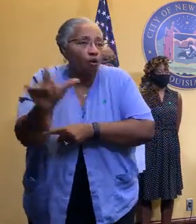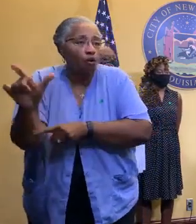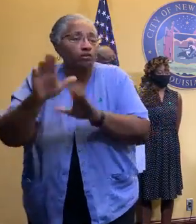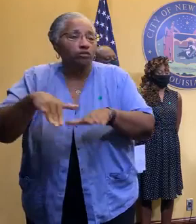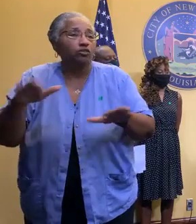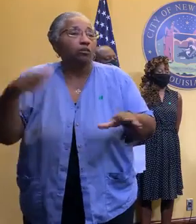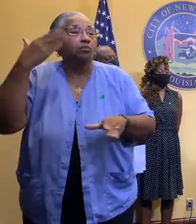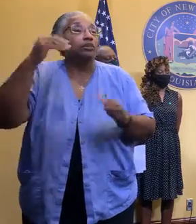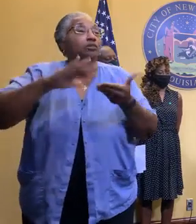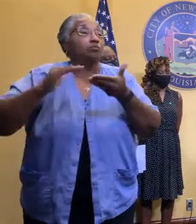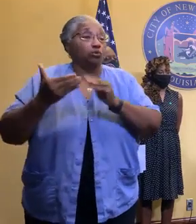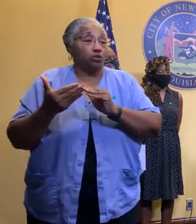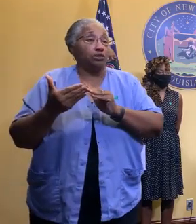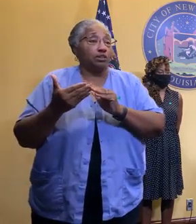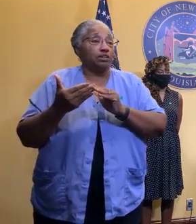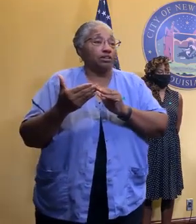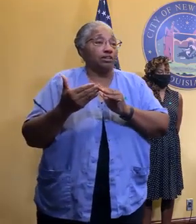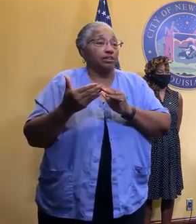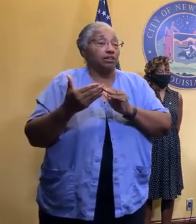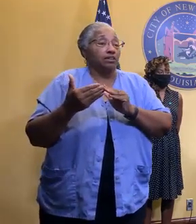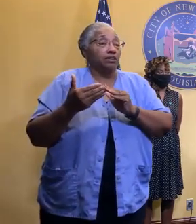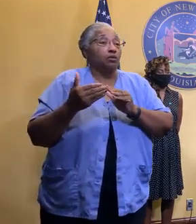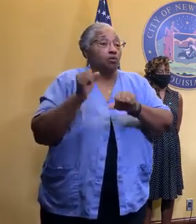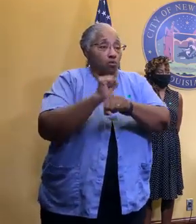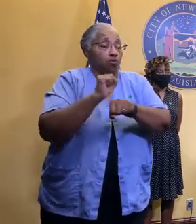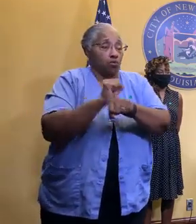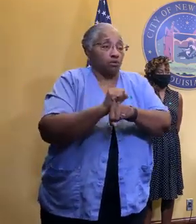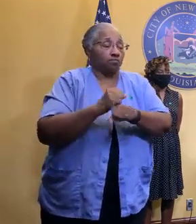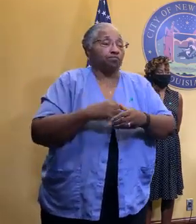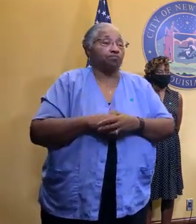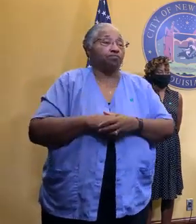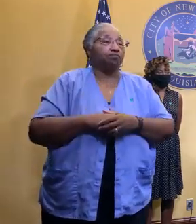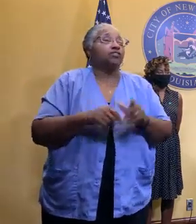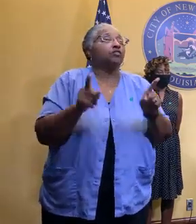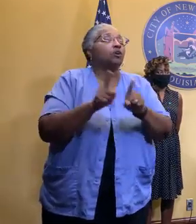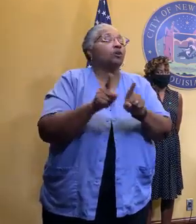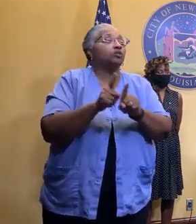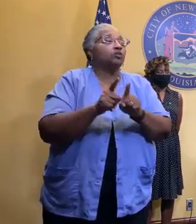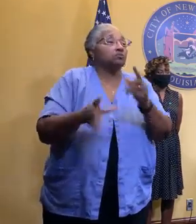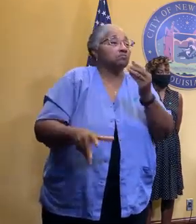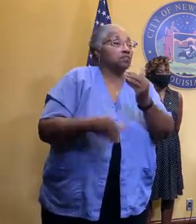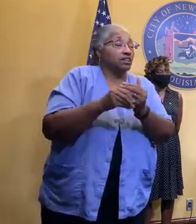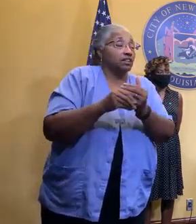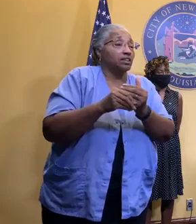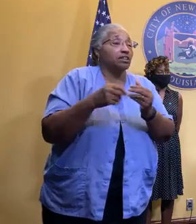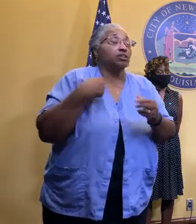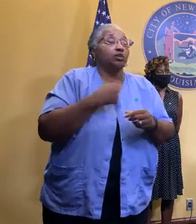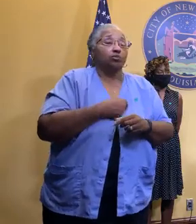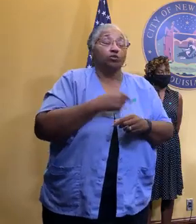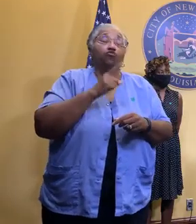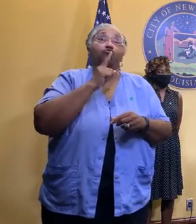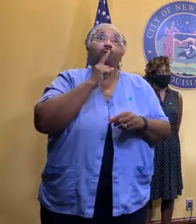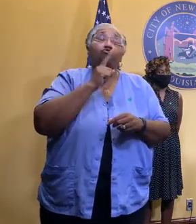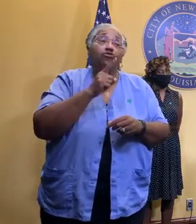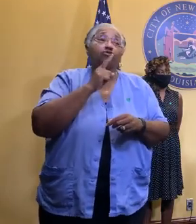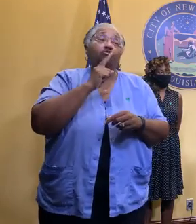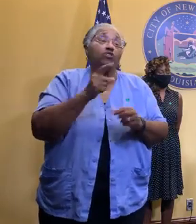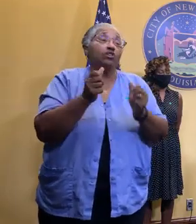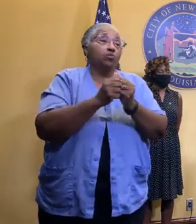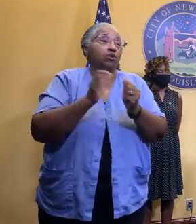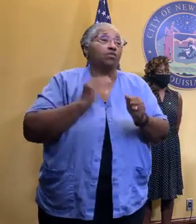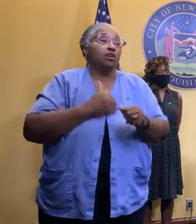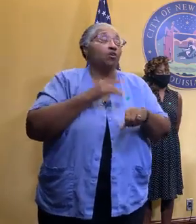responsibility. Also, I'm going to go ahead on and say that we doubled down on our investment in early